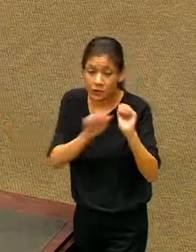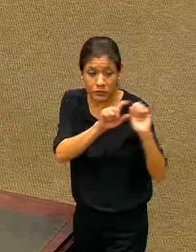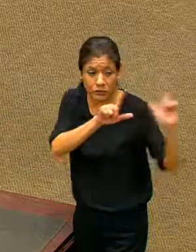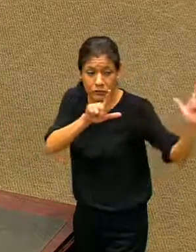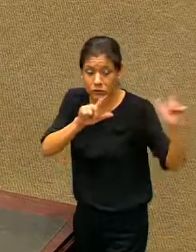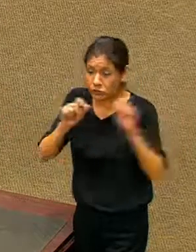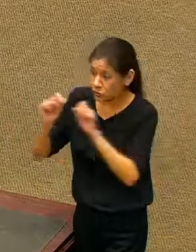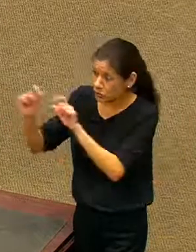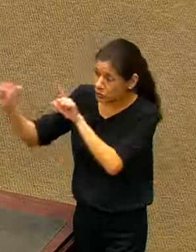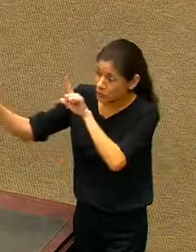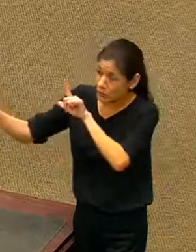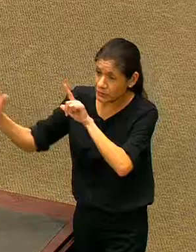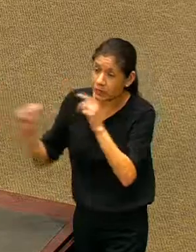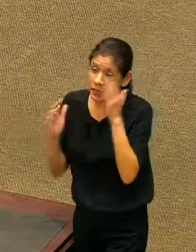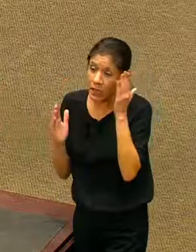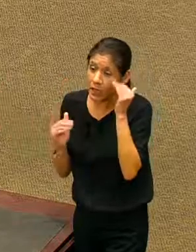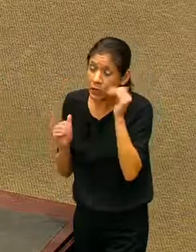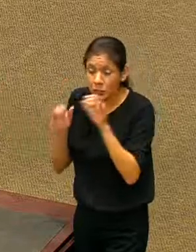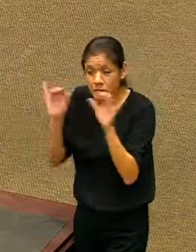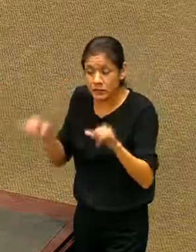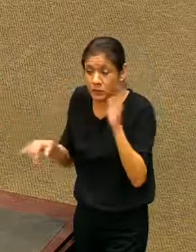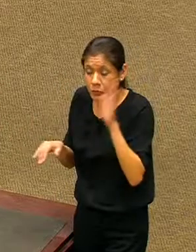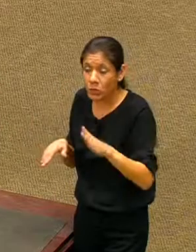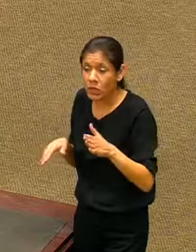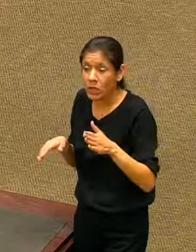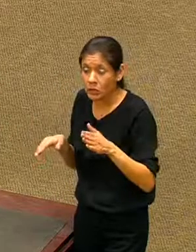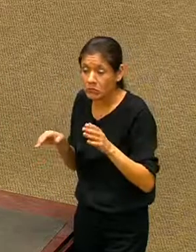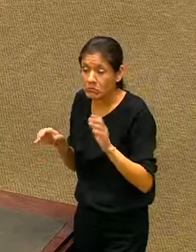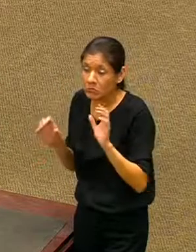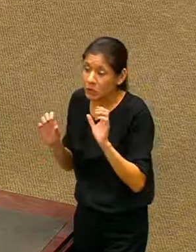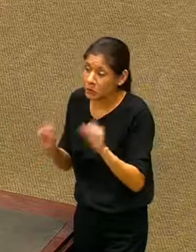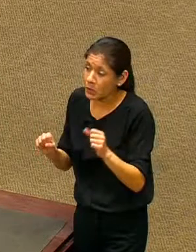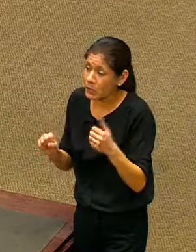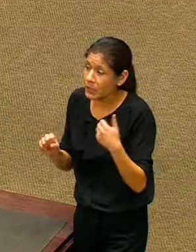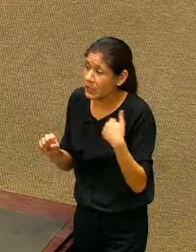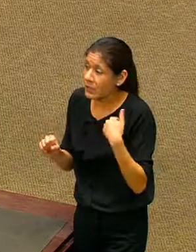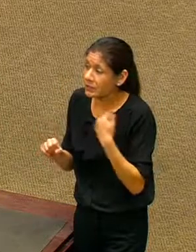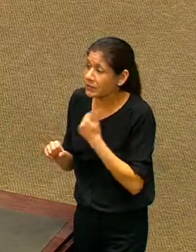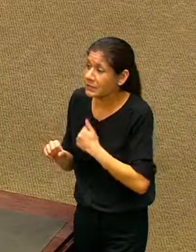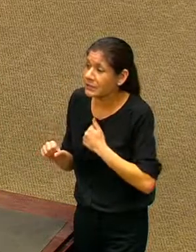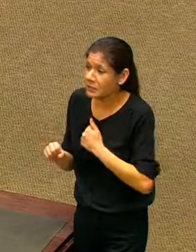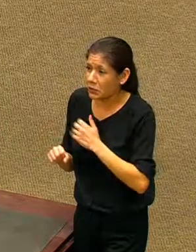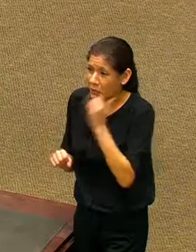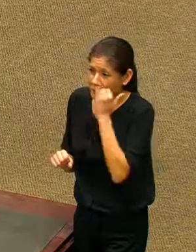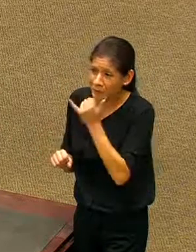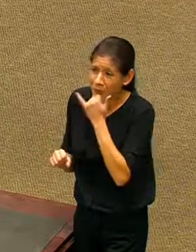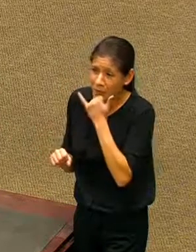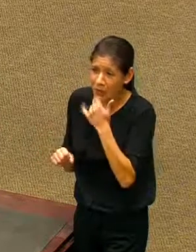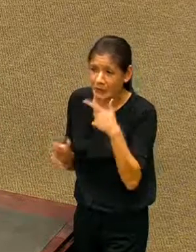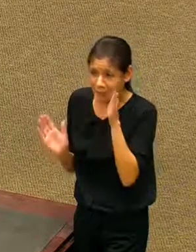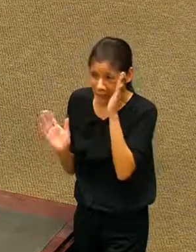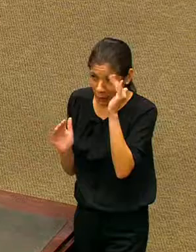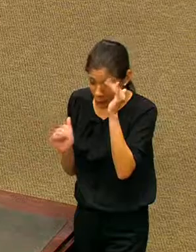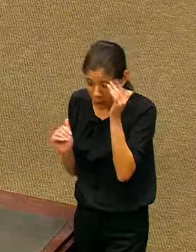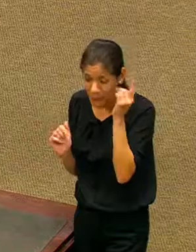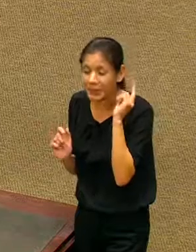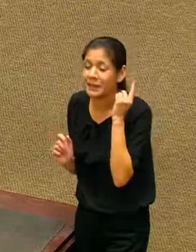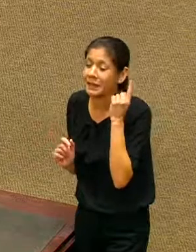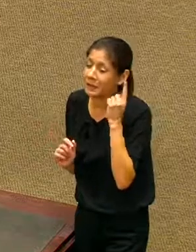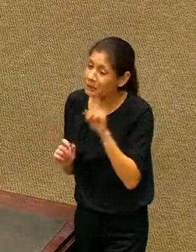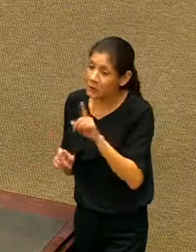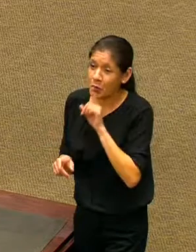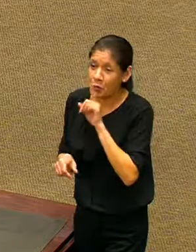are hoping to achieve that our system will allow us to have, excuse me, Shannon, if I get this wrong, I know what we're hoping for, hoping to